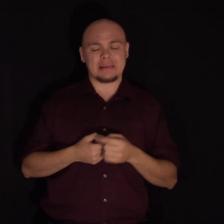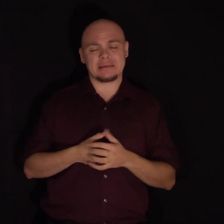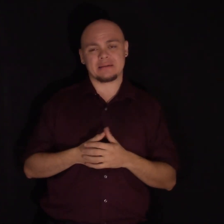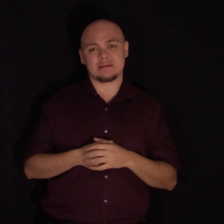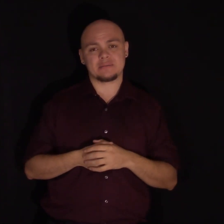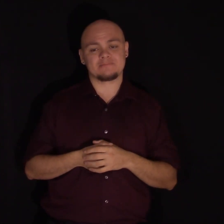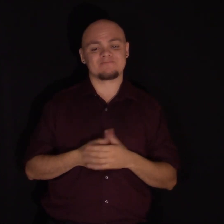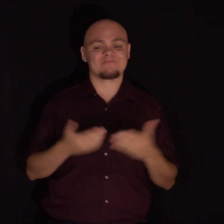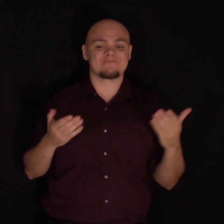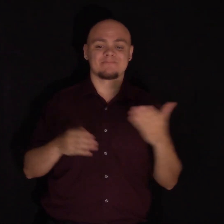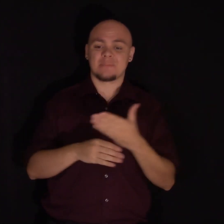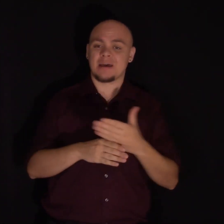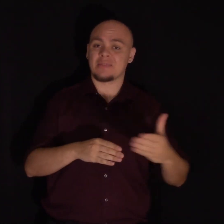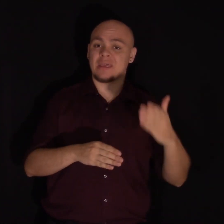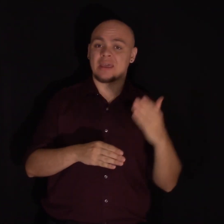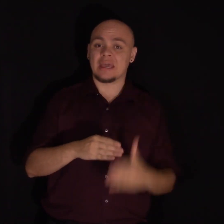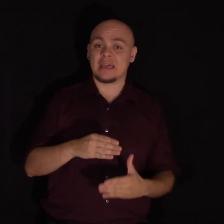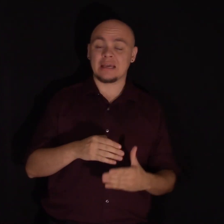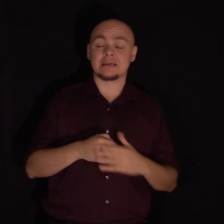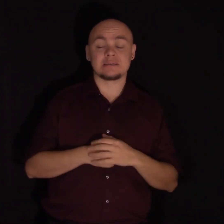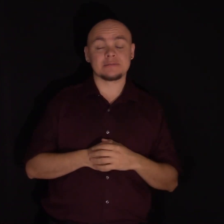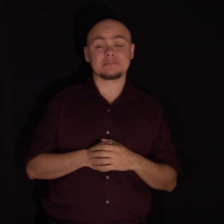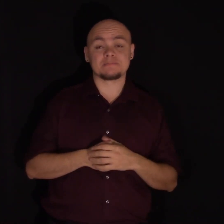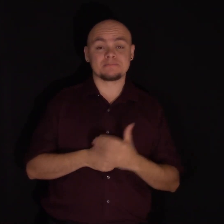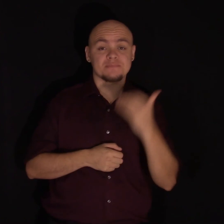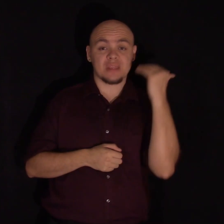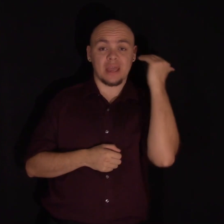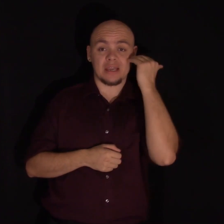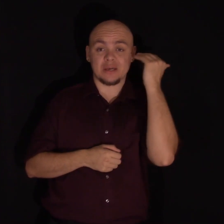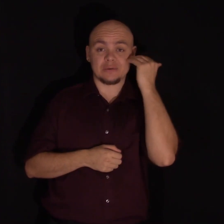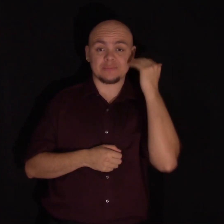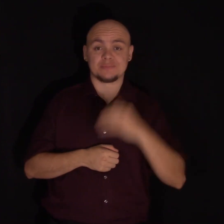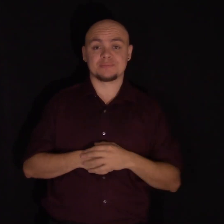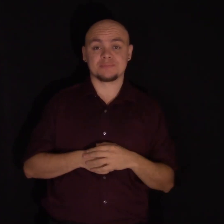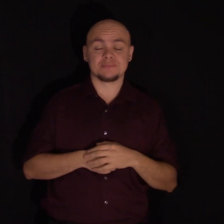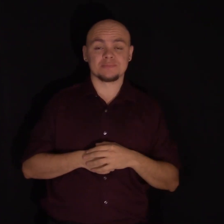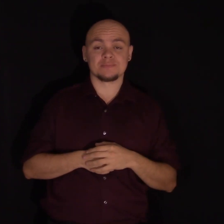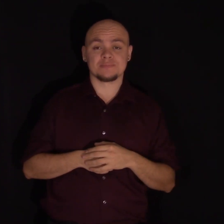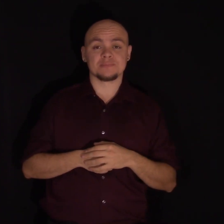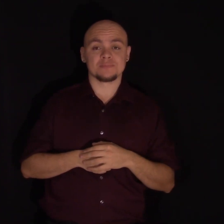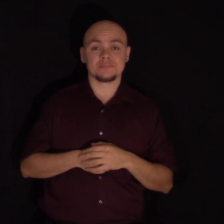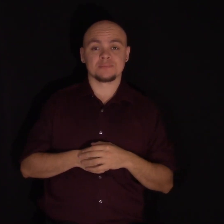In the end, what I know comes down to this. The tragic